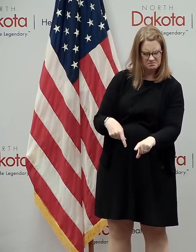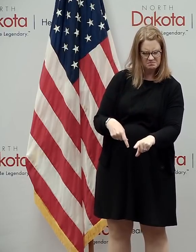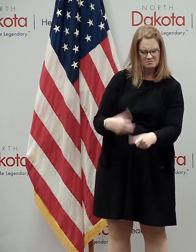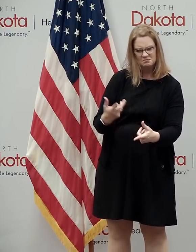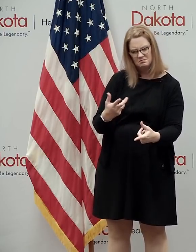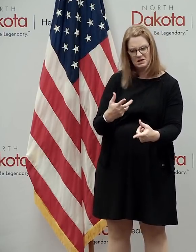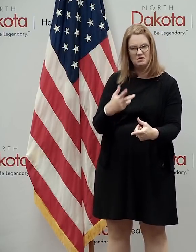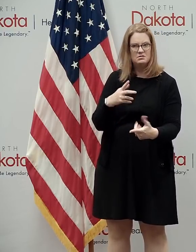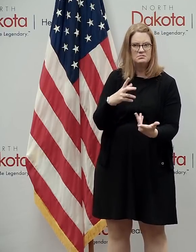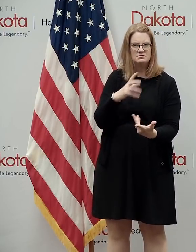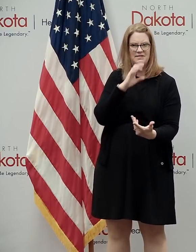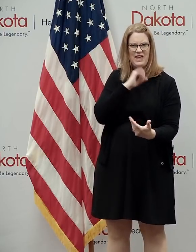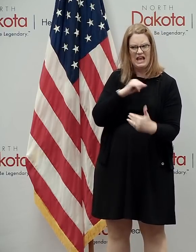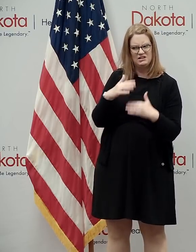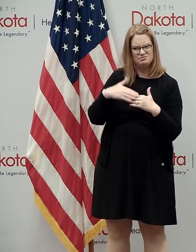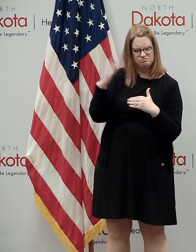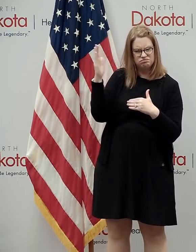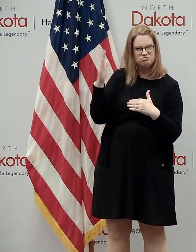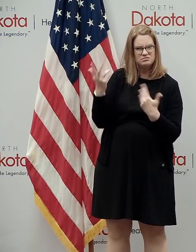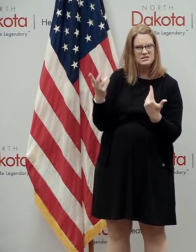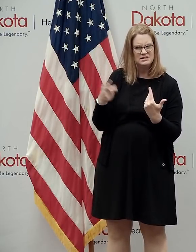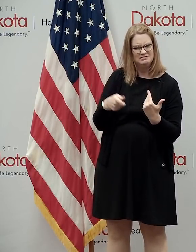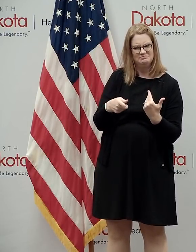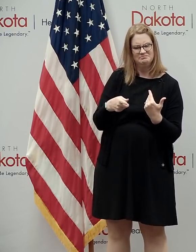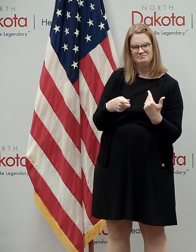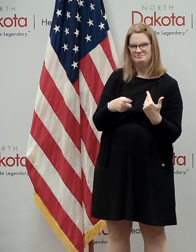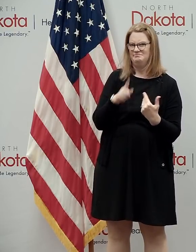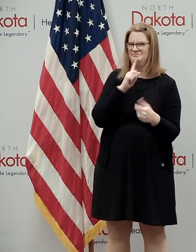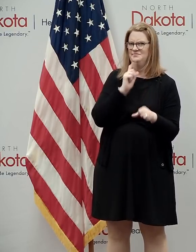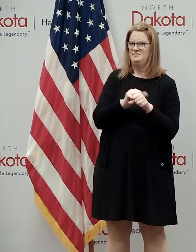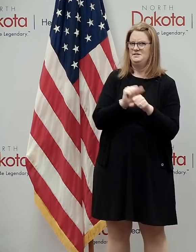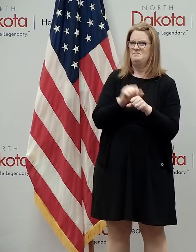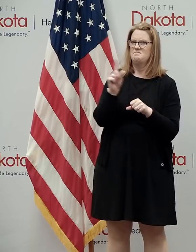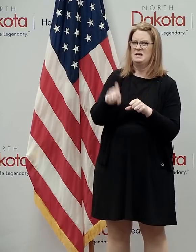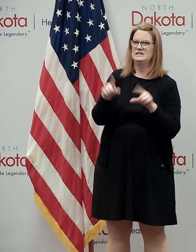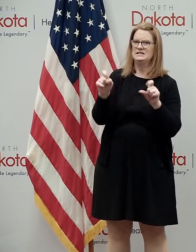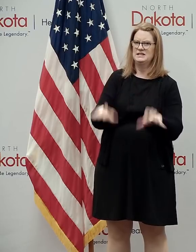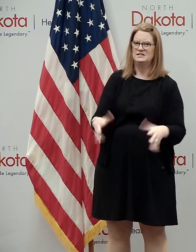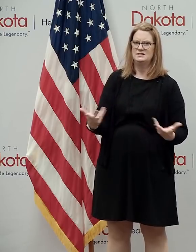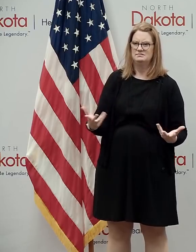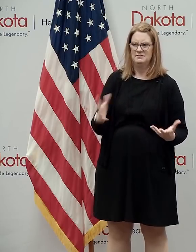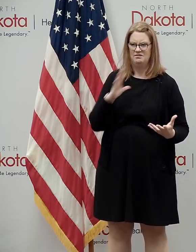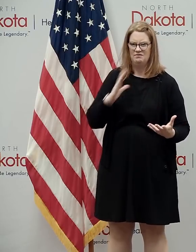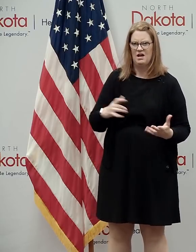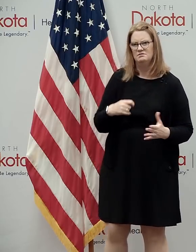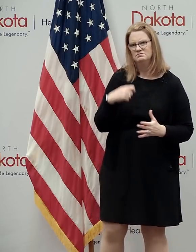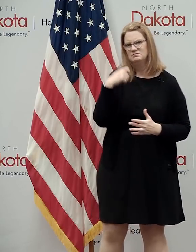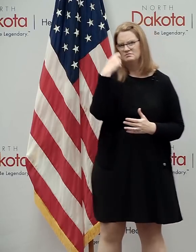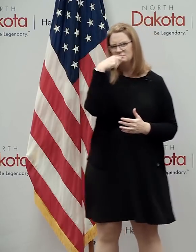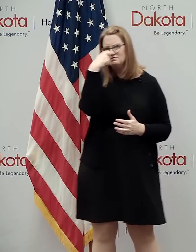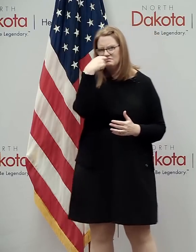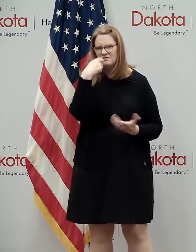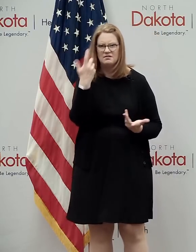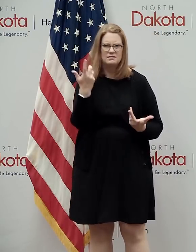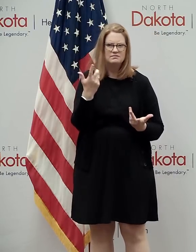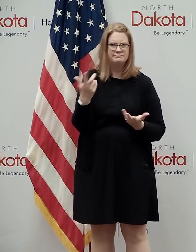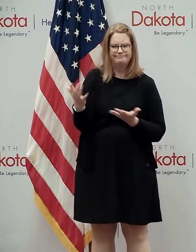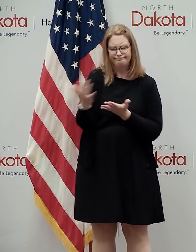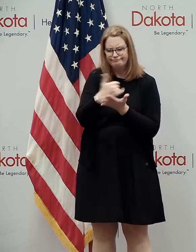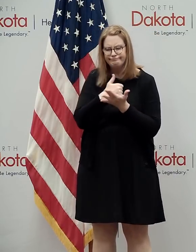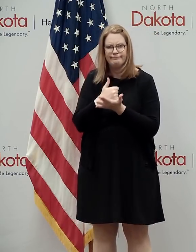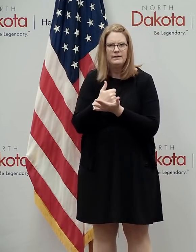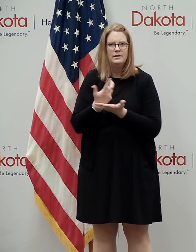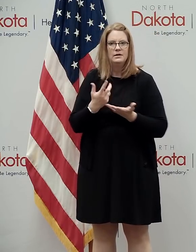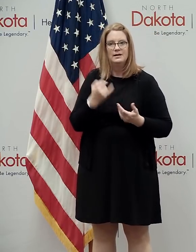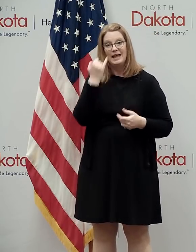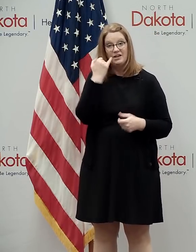age, absolutely positively, we want to make sure they're getting tested. Let's get the test collected. If a hospital organization